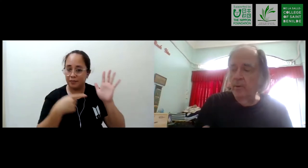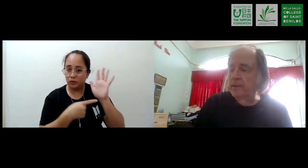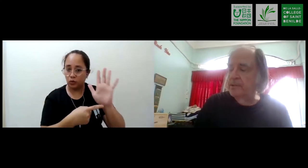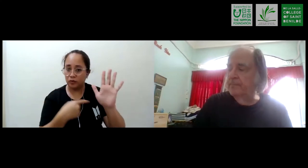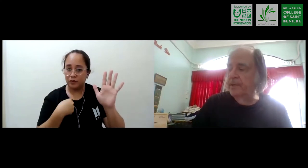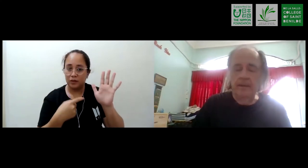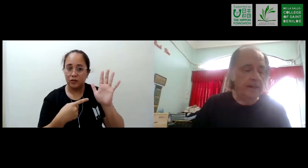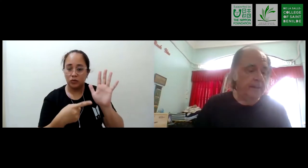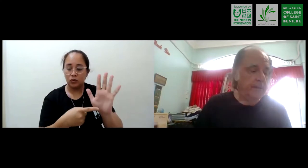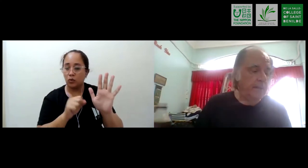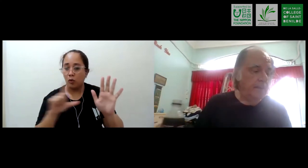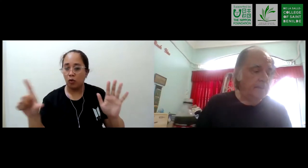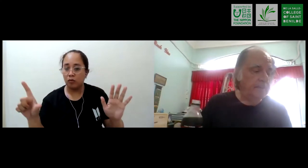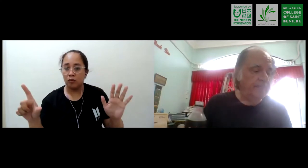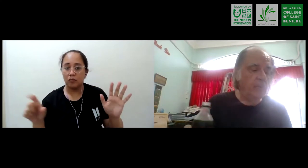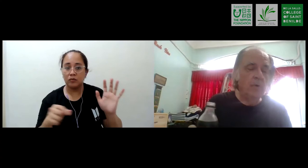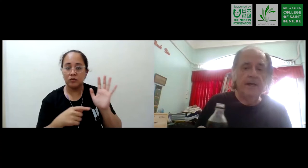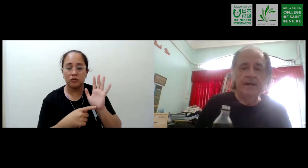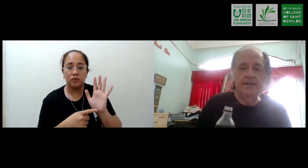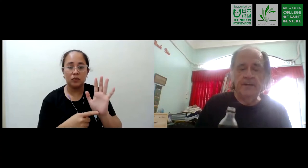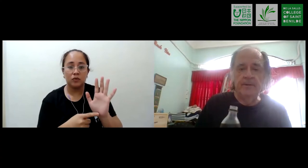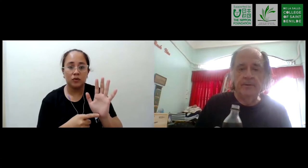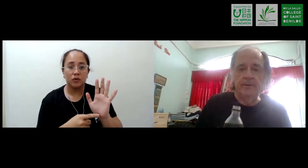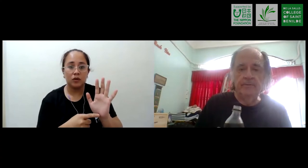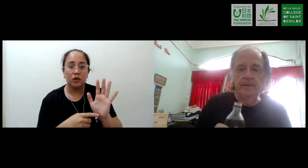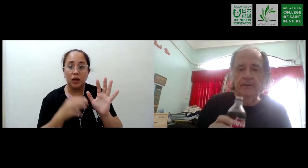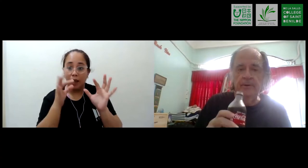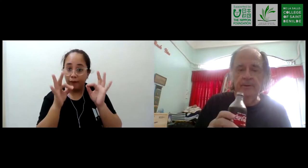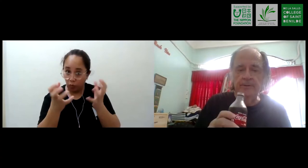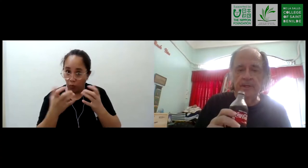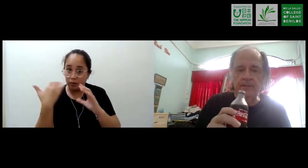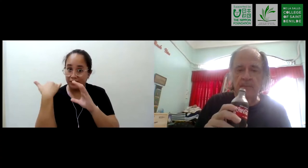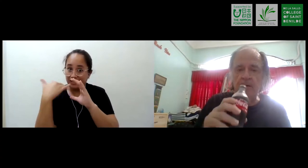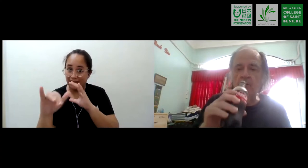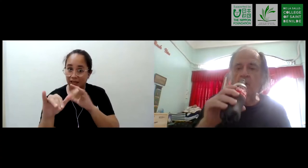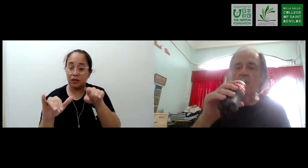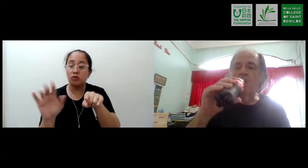everyone something, and then if you want, I can send it to you and you can use it as a model.